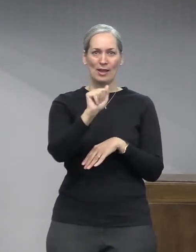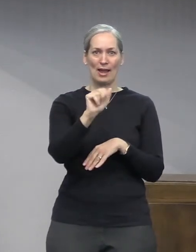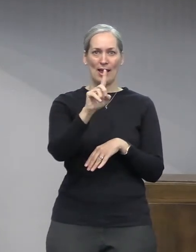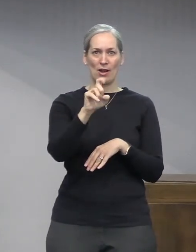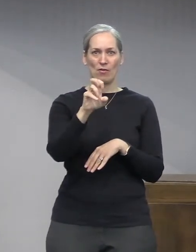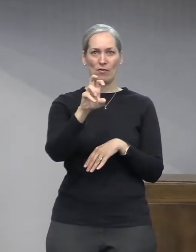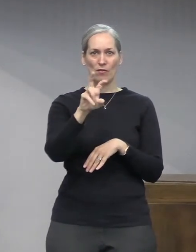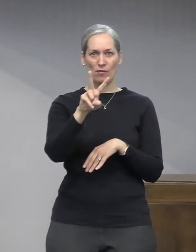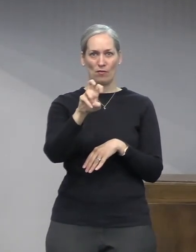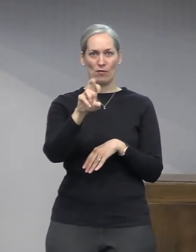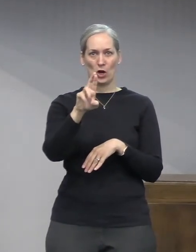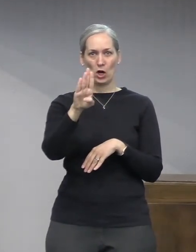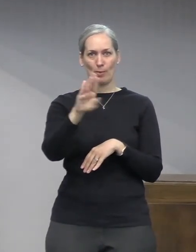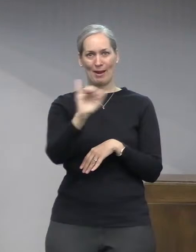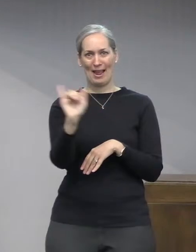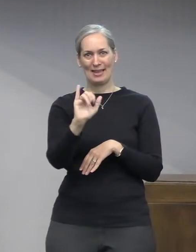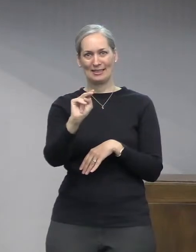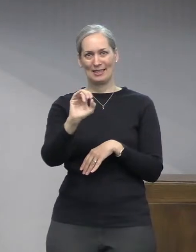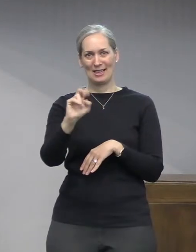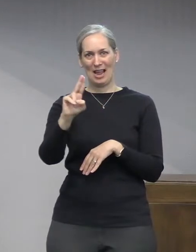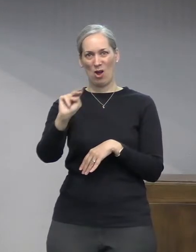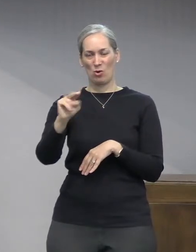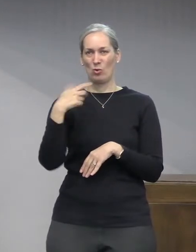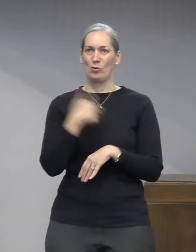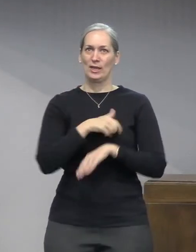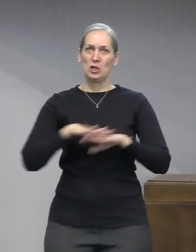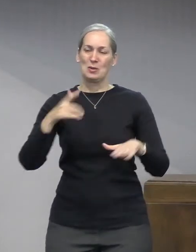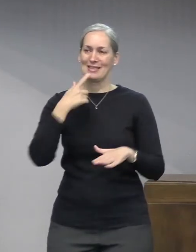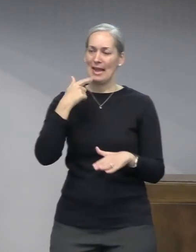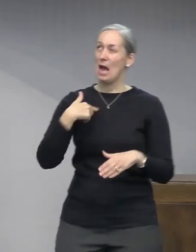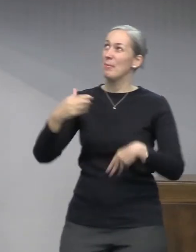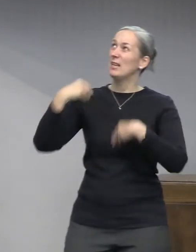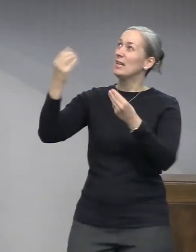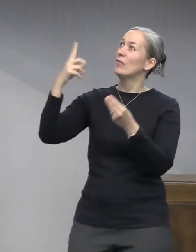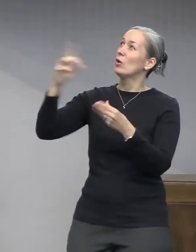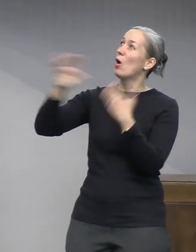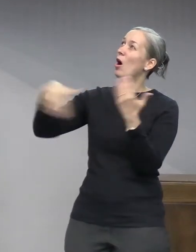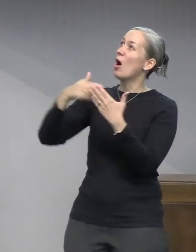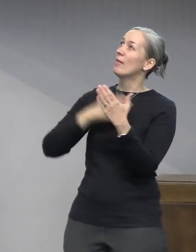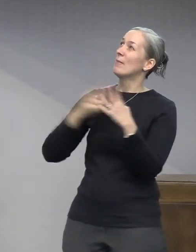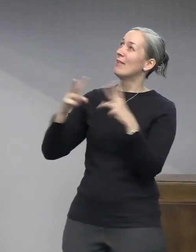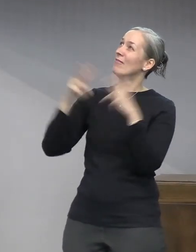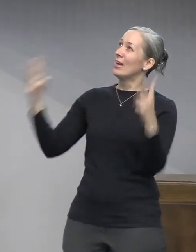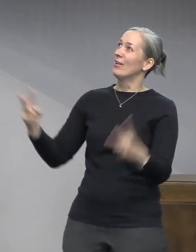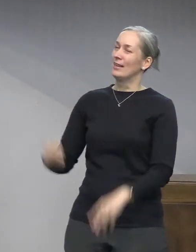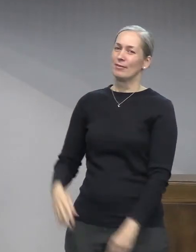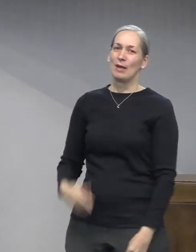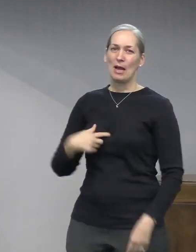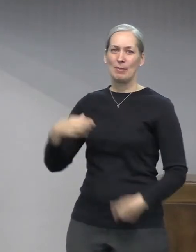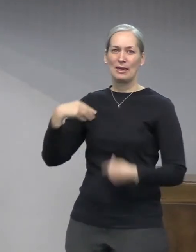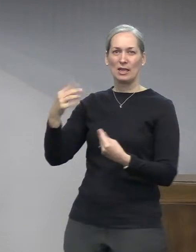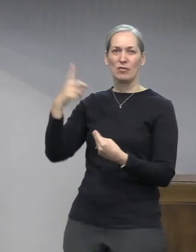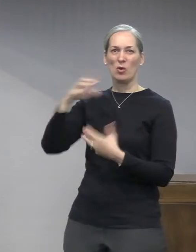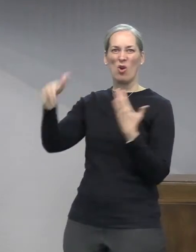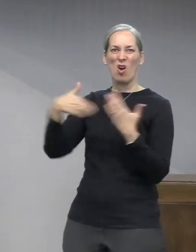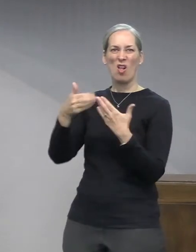going to give you all of my very. We don't say, I'm going to give you all of my muchness.